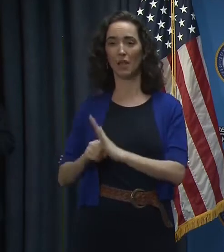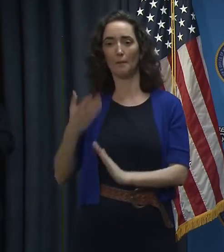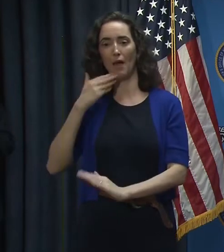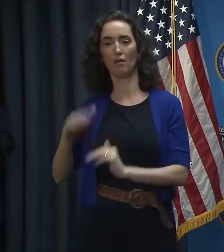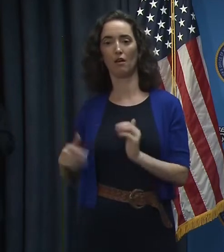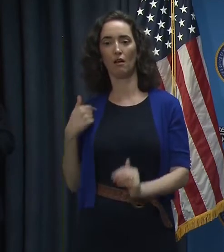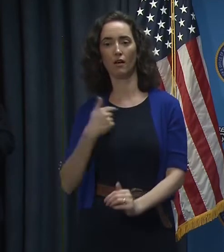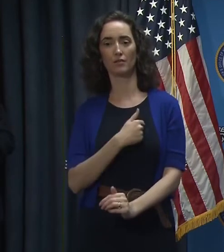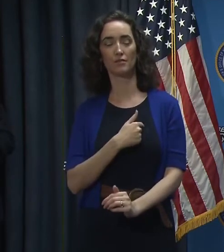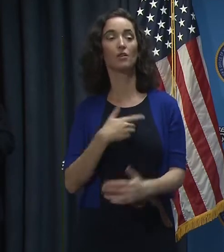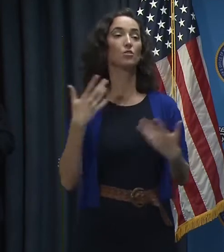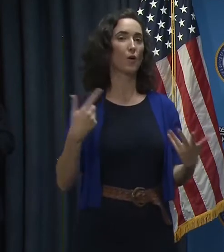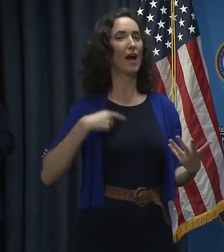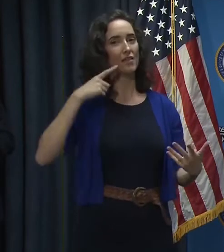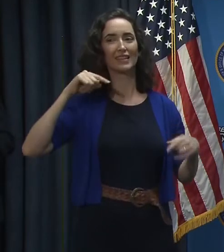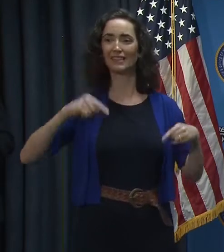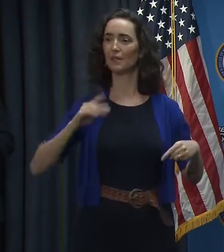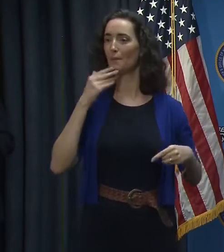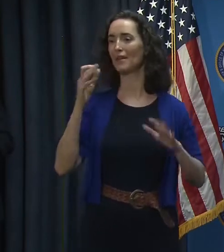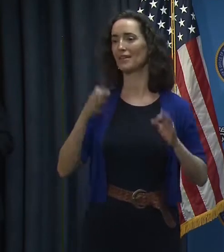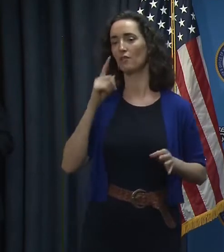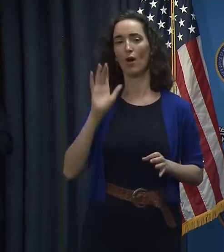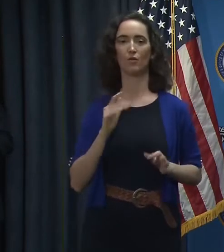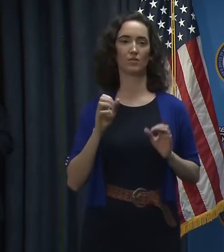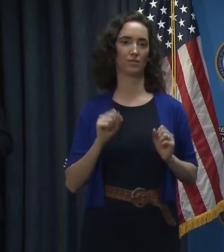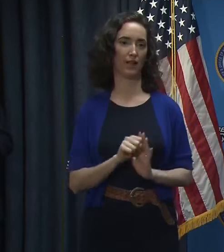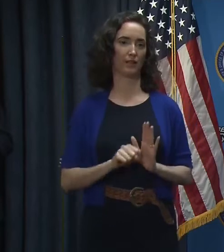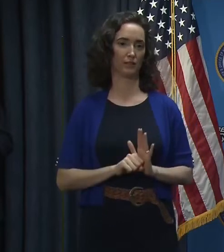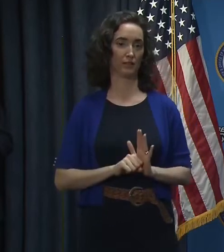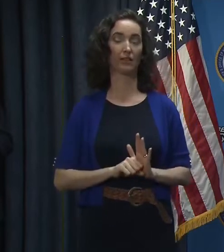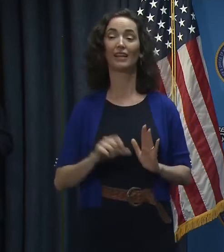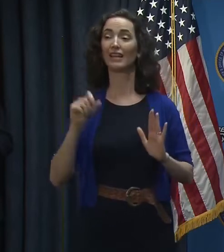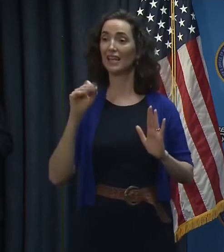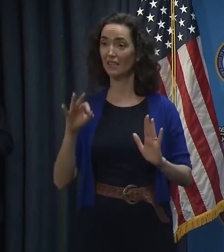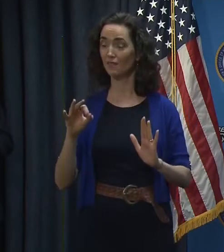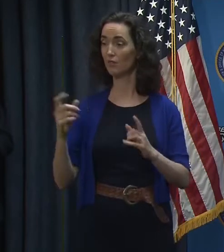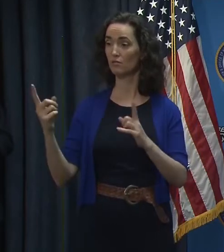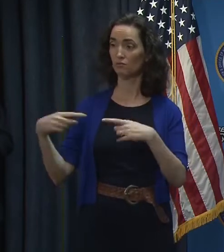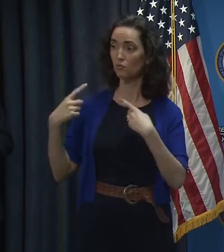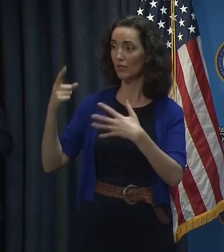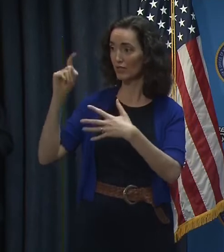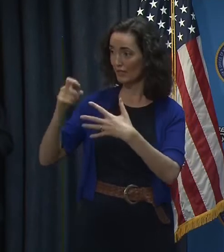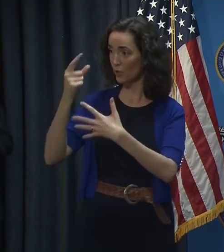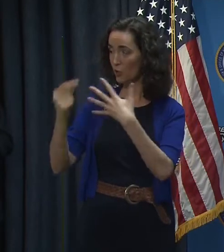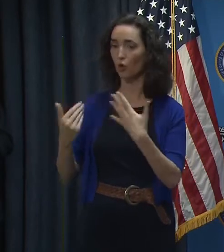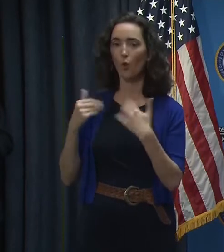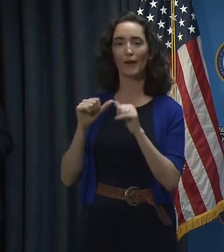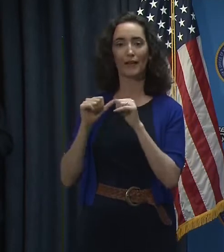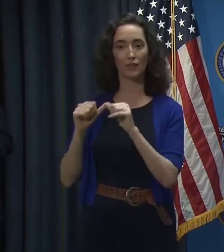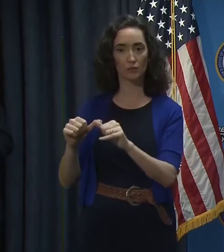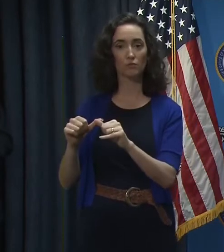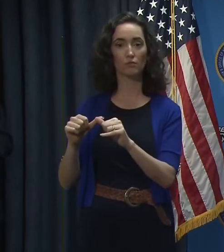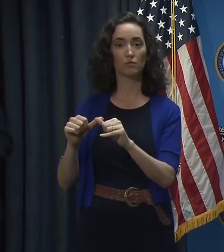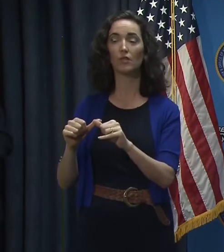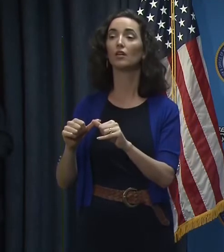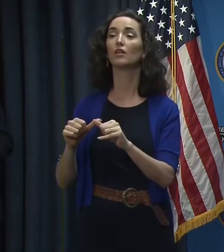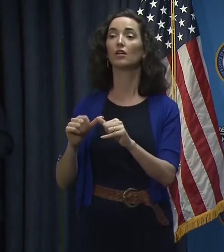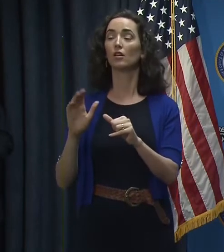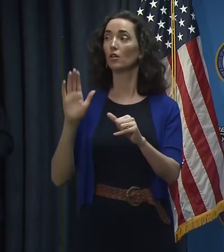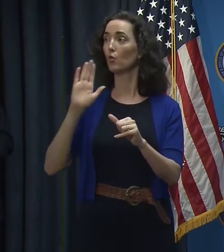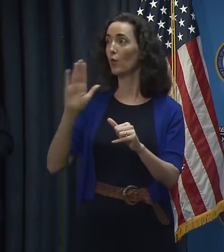our state, and that if we will continue doing what we need to do, then we're going to be able to meet those